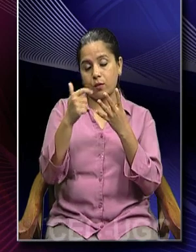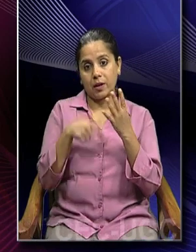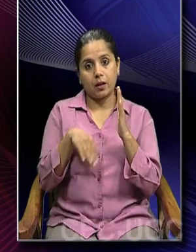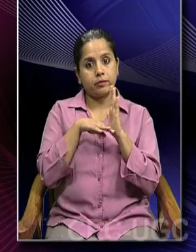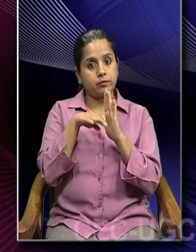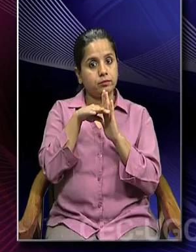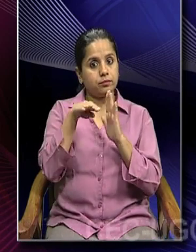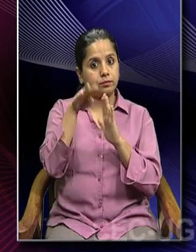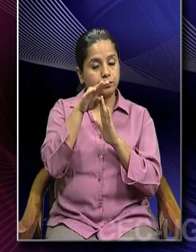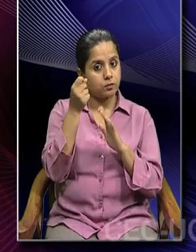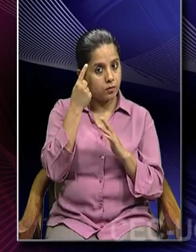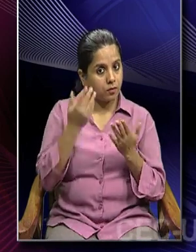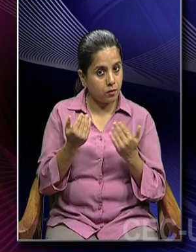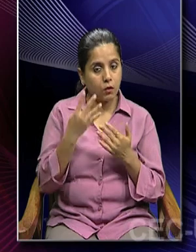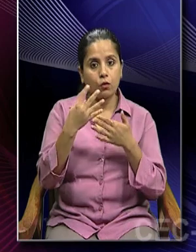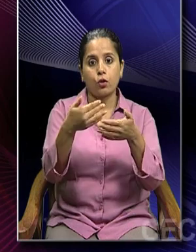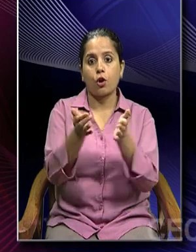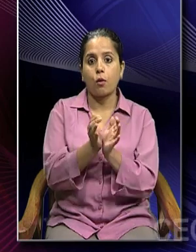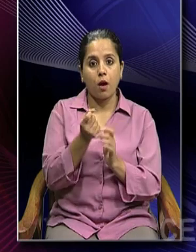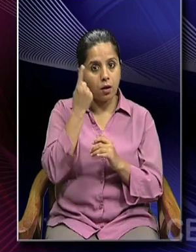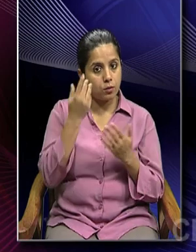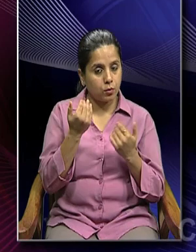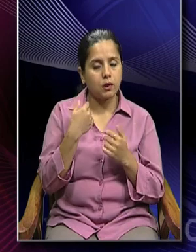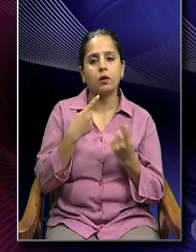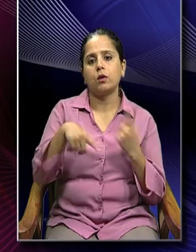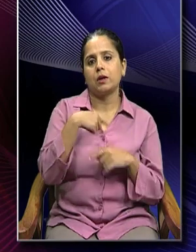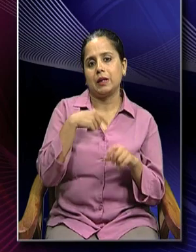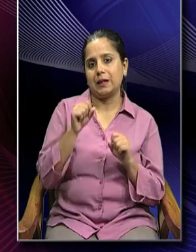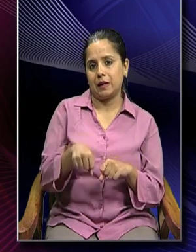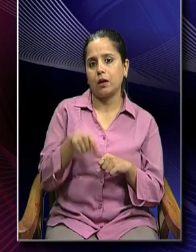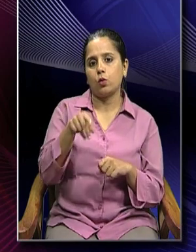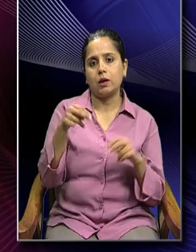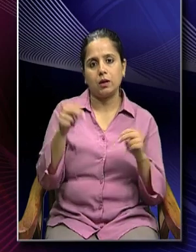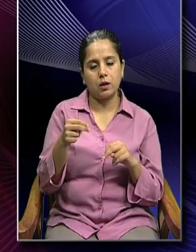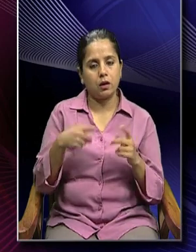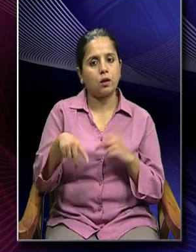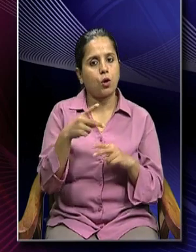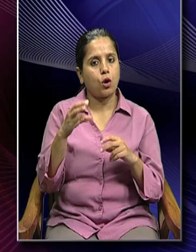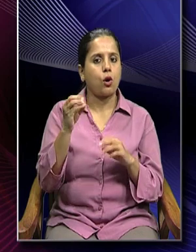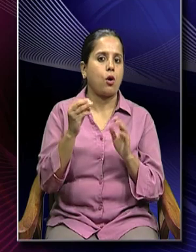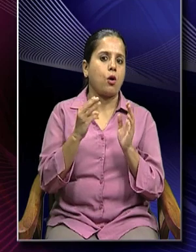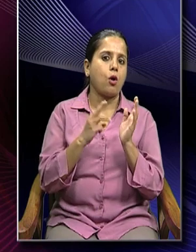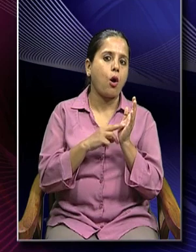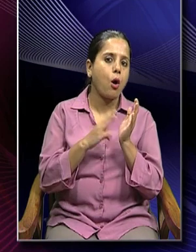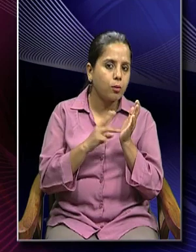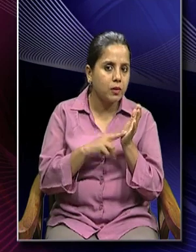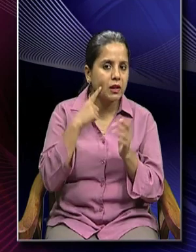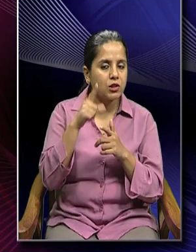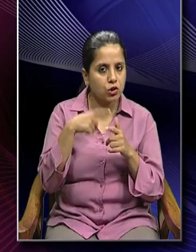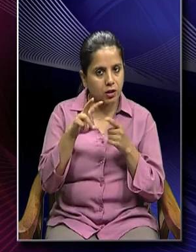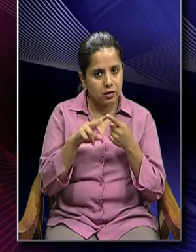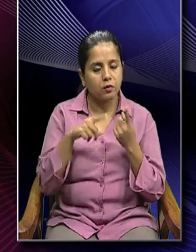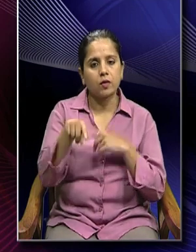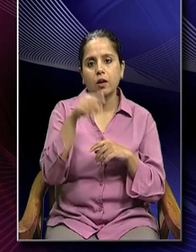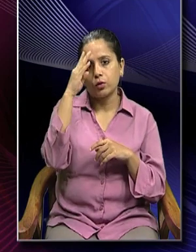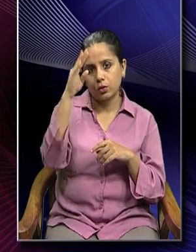stages, these four communities, then we can understand the need of this omnijective theory of OD. So,